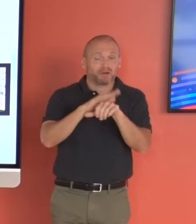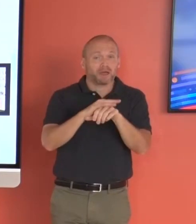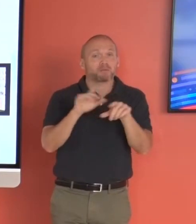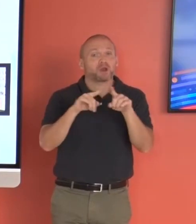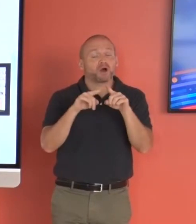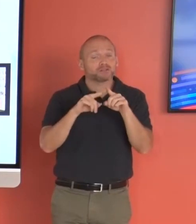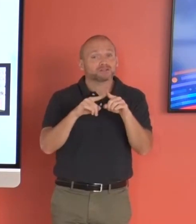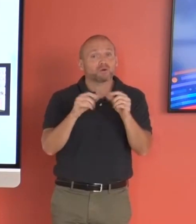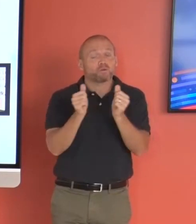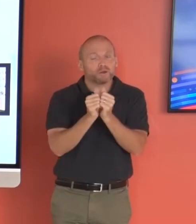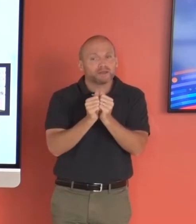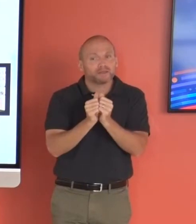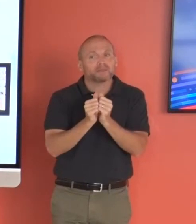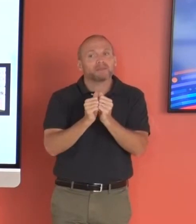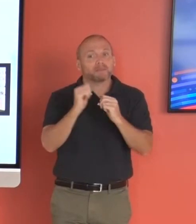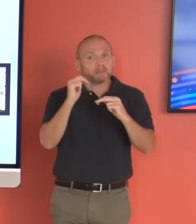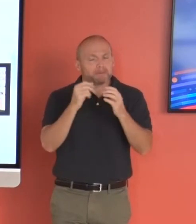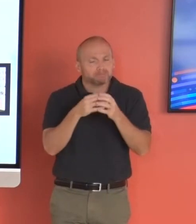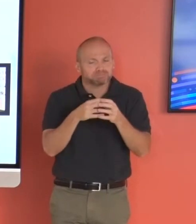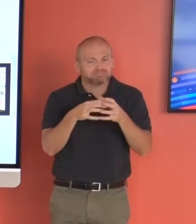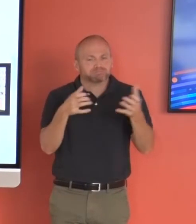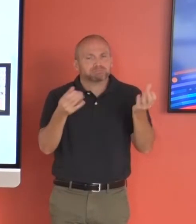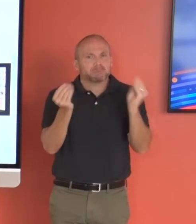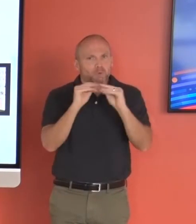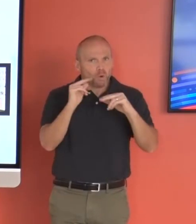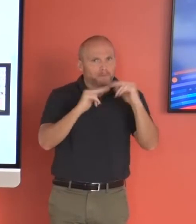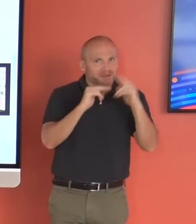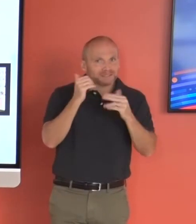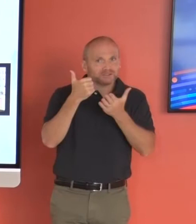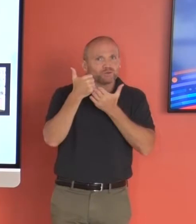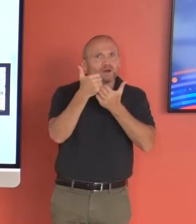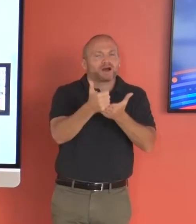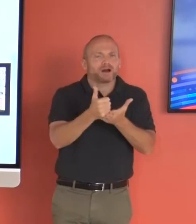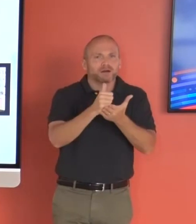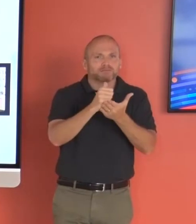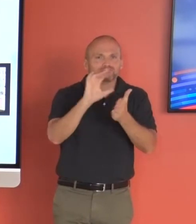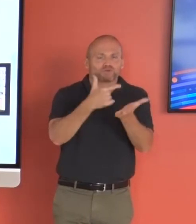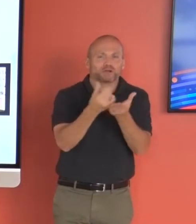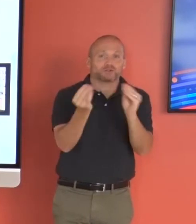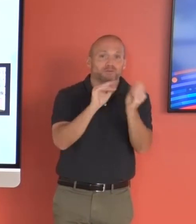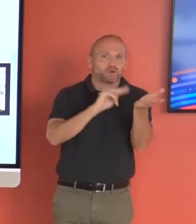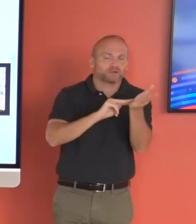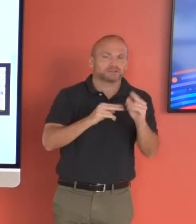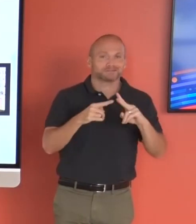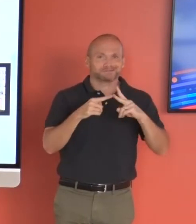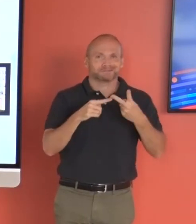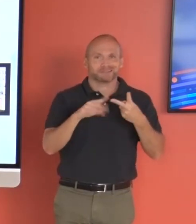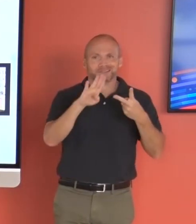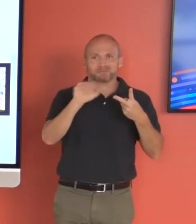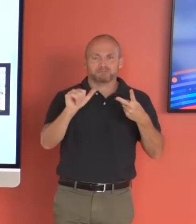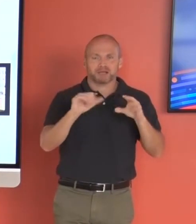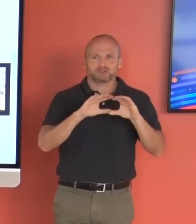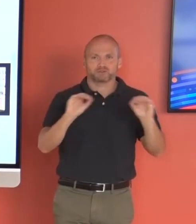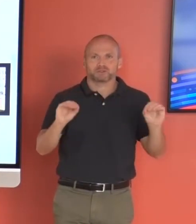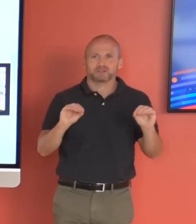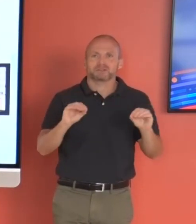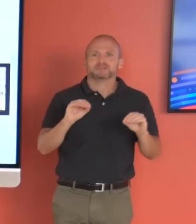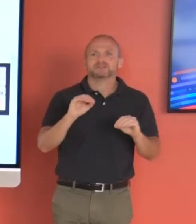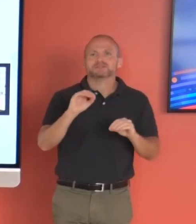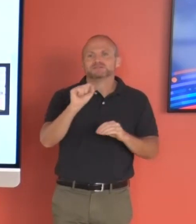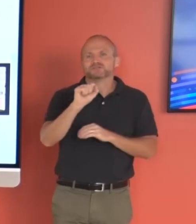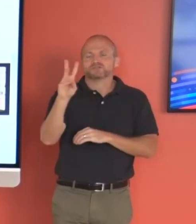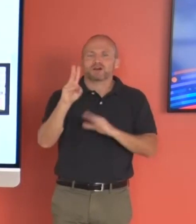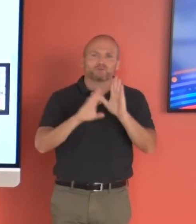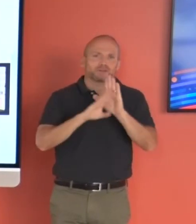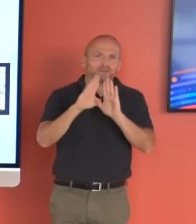of our facilities to support this, this will help as well. Our second bachelor's degree was in software development, and